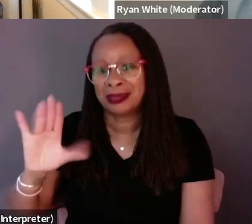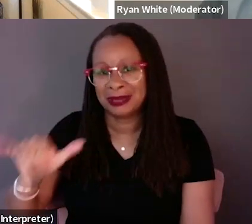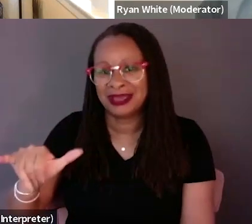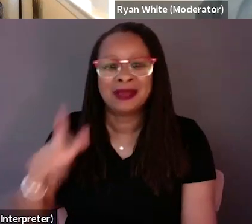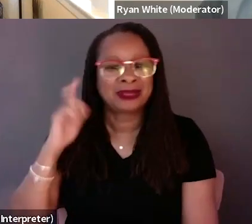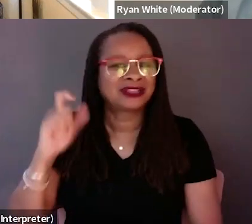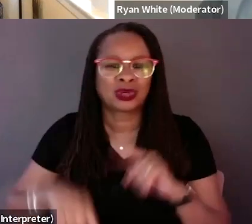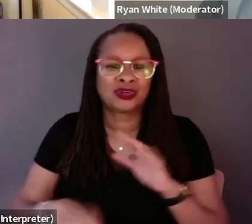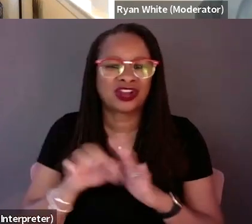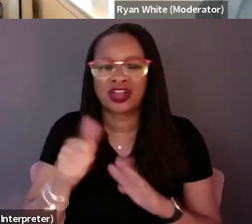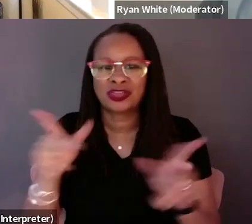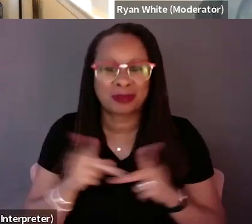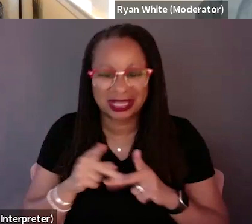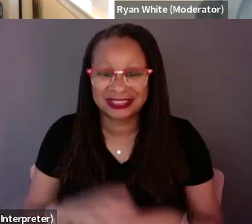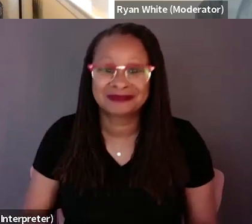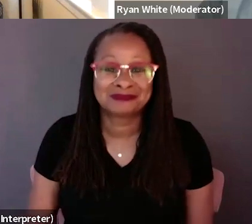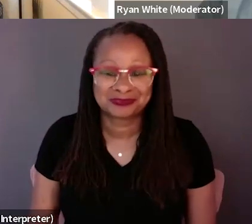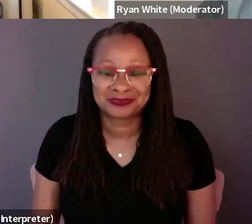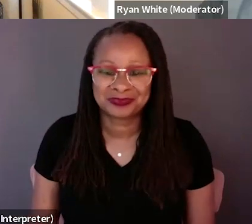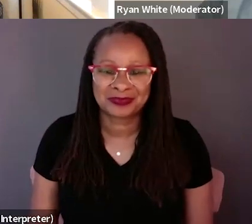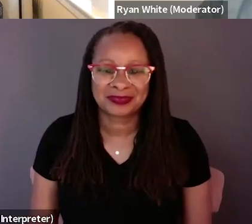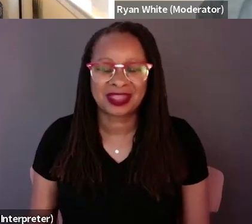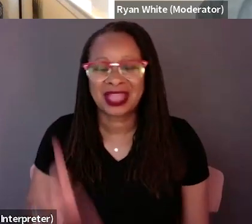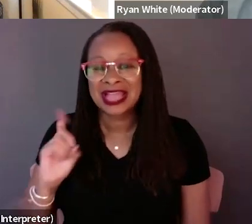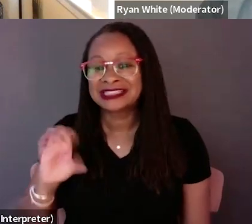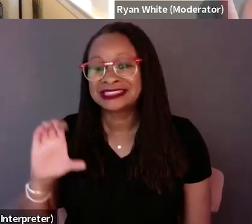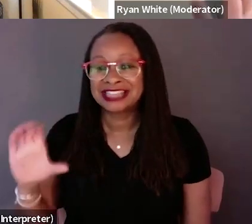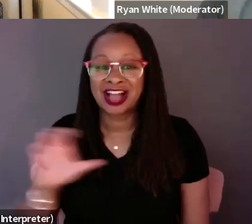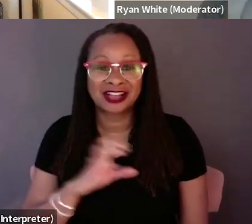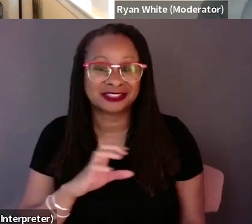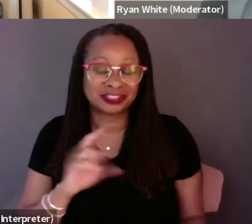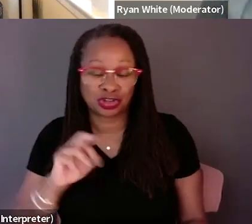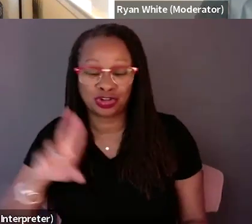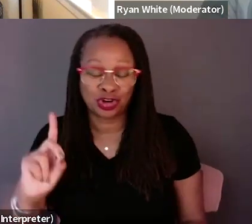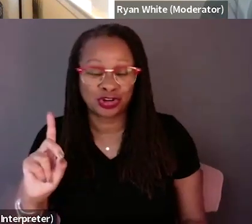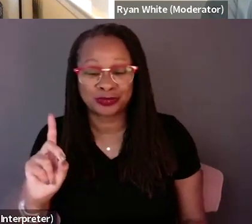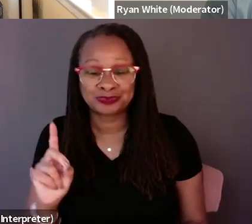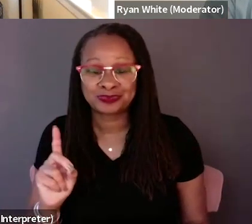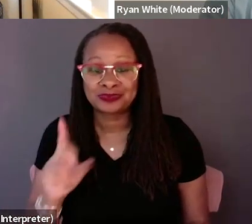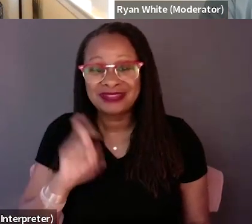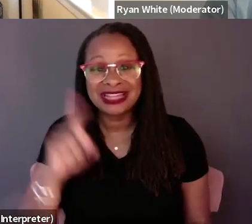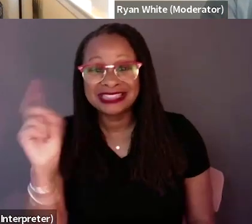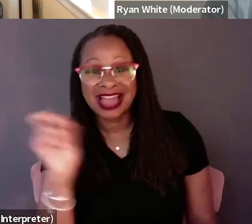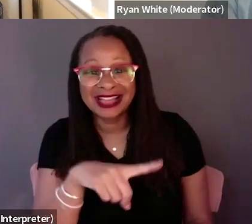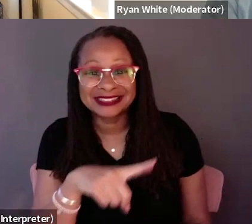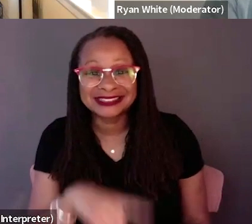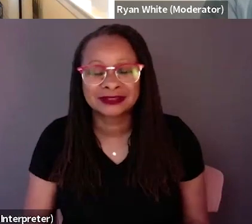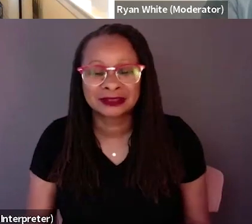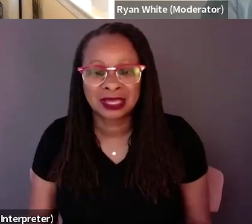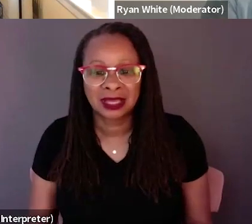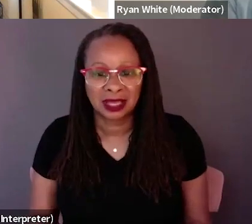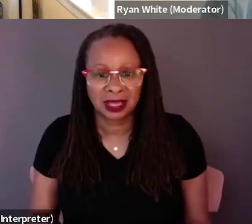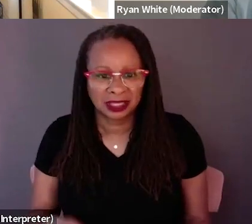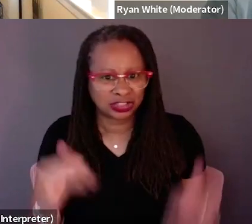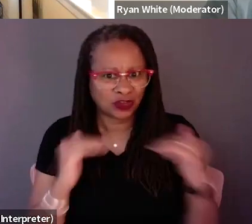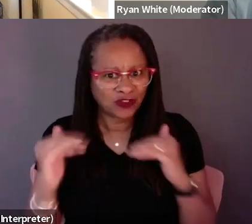else. So he just the doc nerd, before you talk about the statistics, the doc nerd has to ask me like, did you